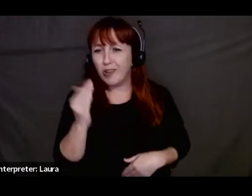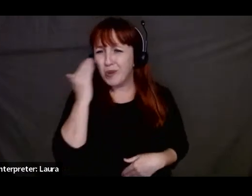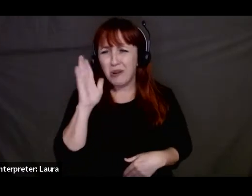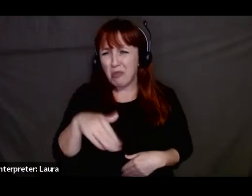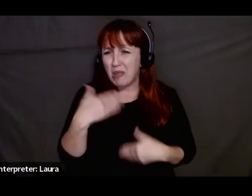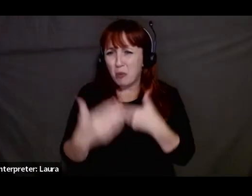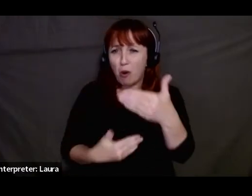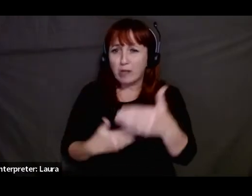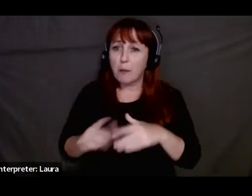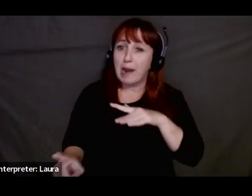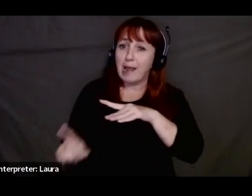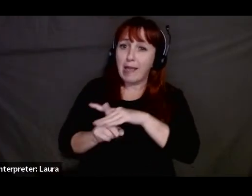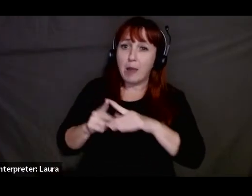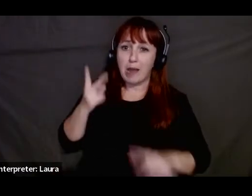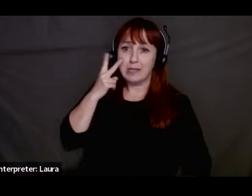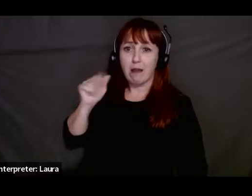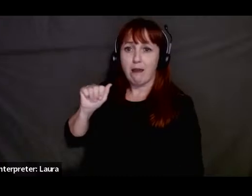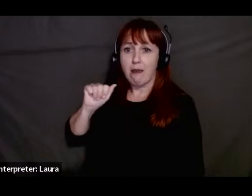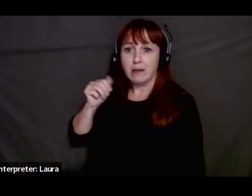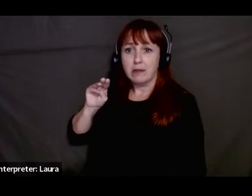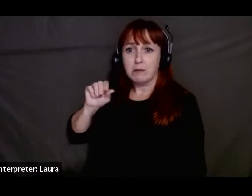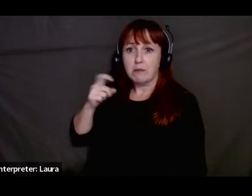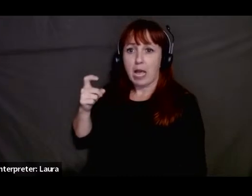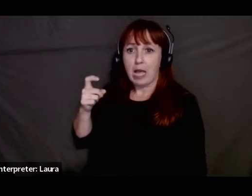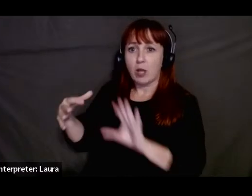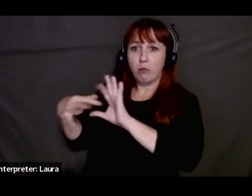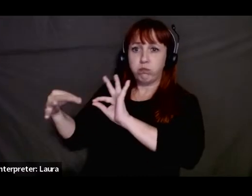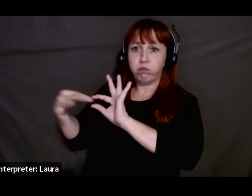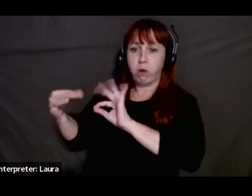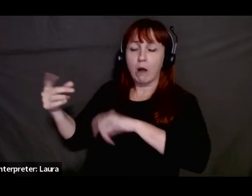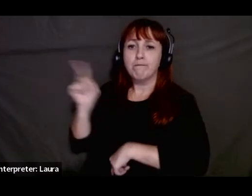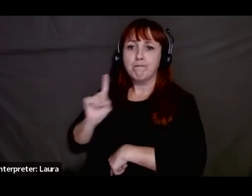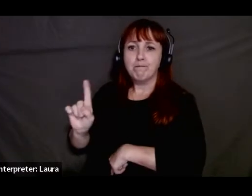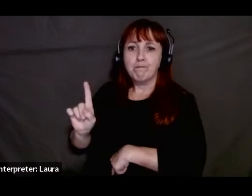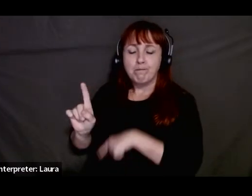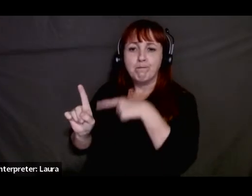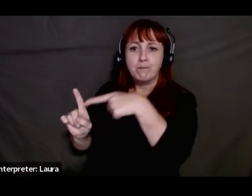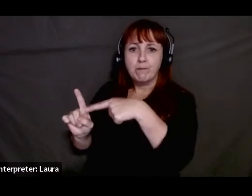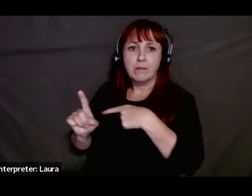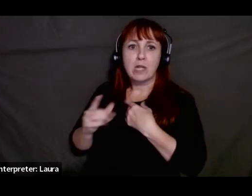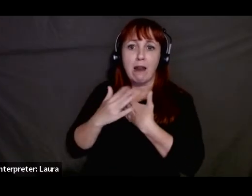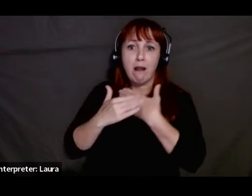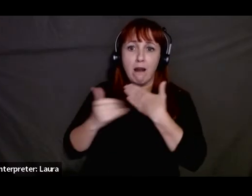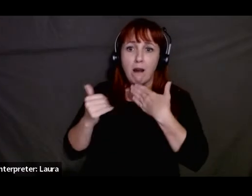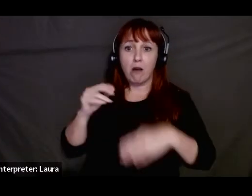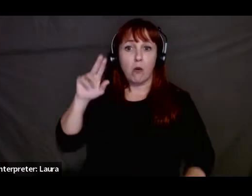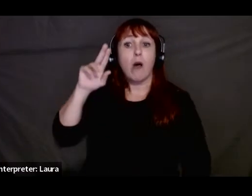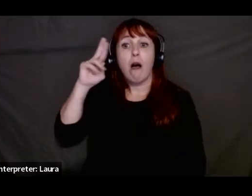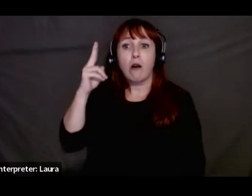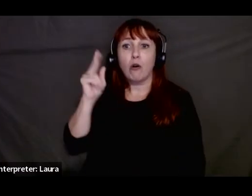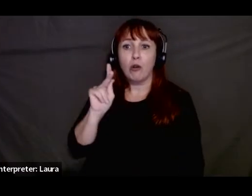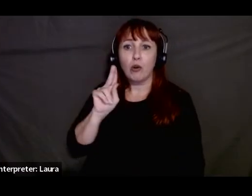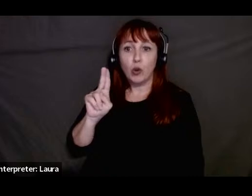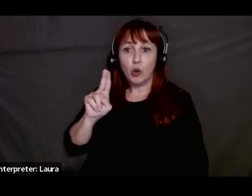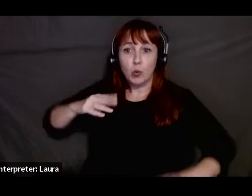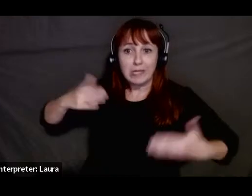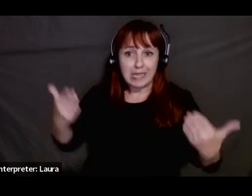But I came because Auntie Max, I saw Auntie Max. And she said, Aunt Uncle Koo was here, so I better come down here.